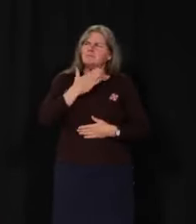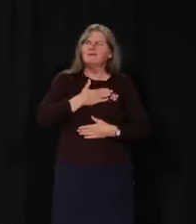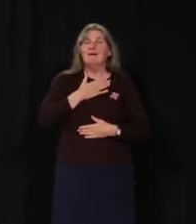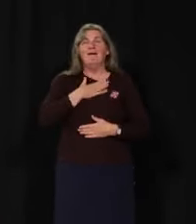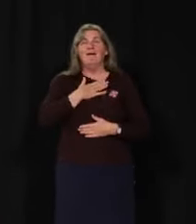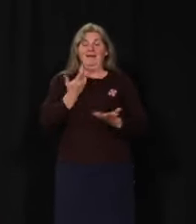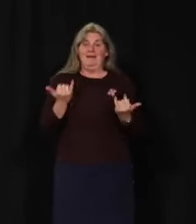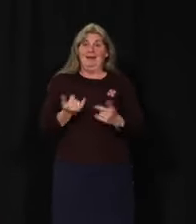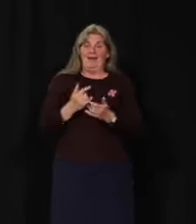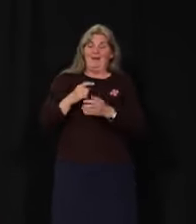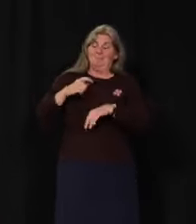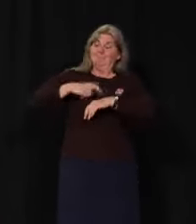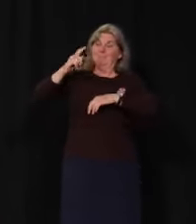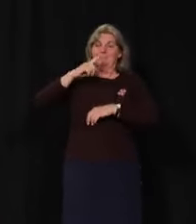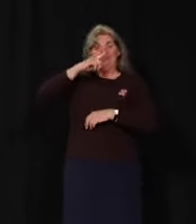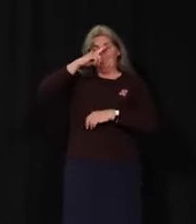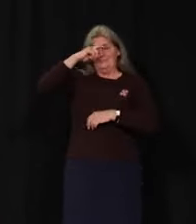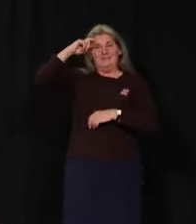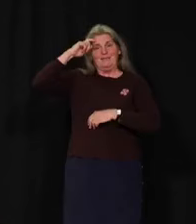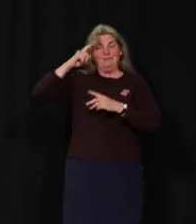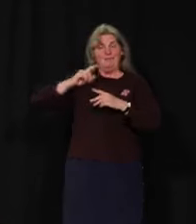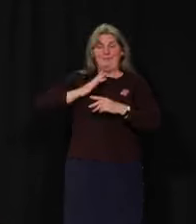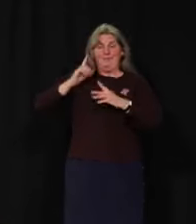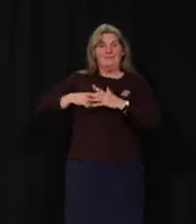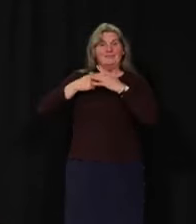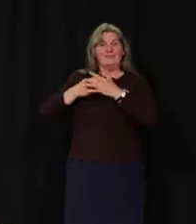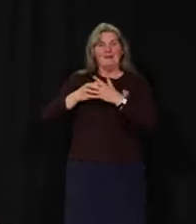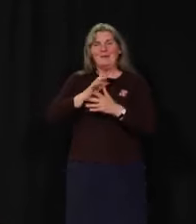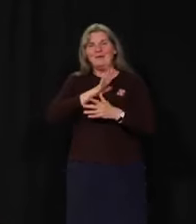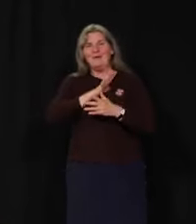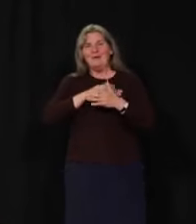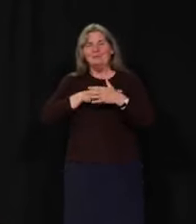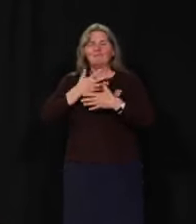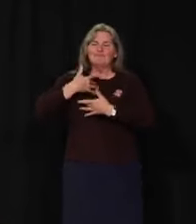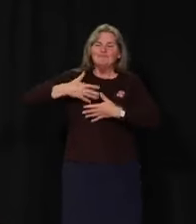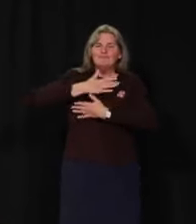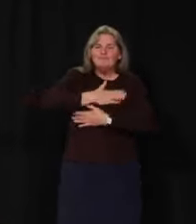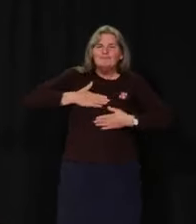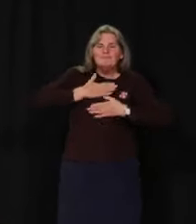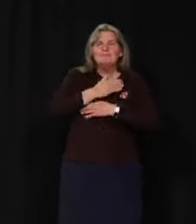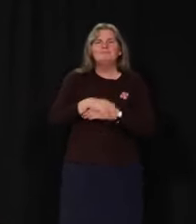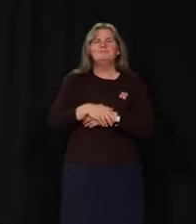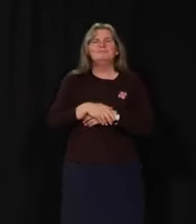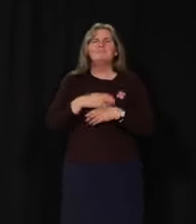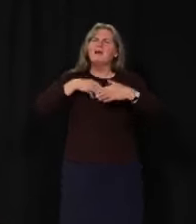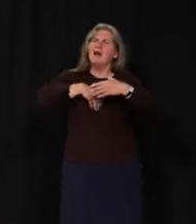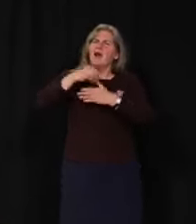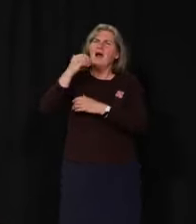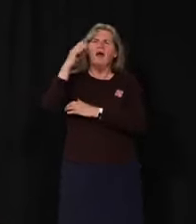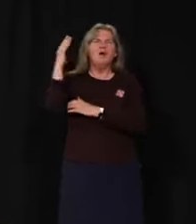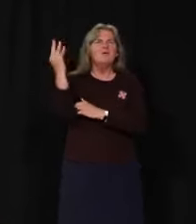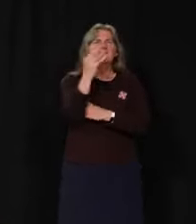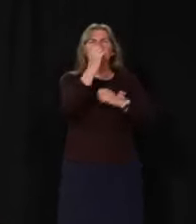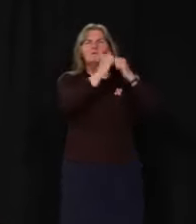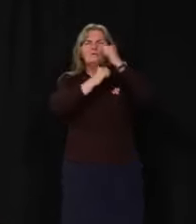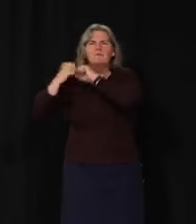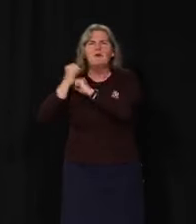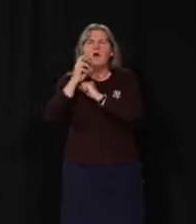the summer has officially arrived. Getting out on the land to enjoy our beautiful mountains, rivers, and lakes